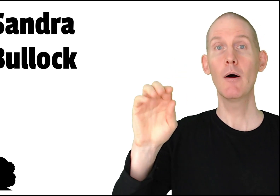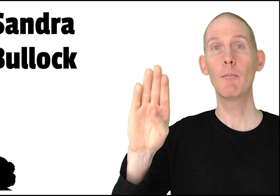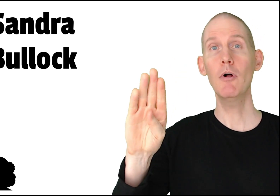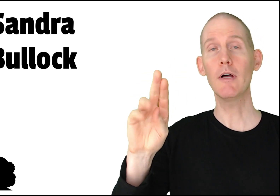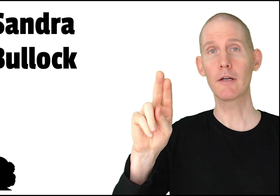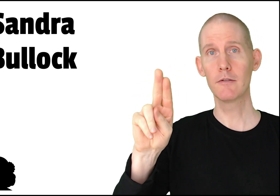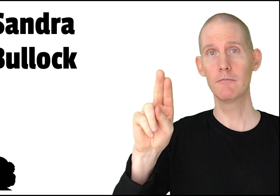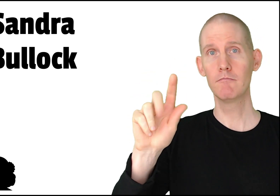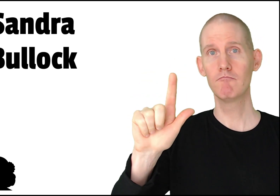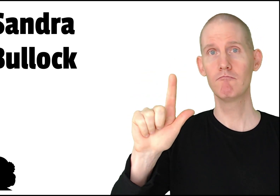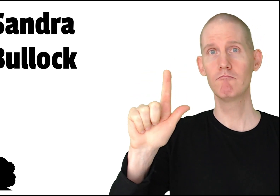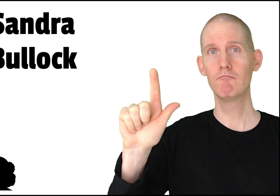Bullock.